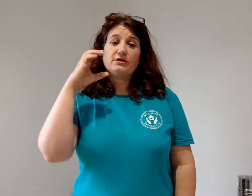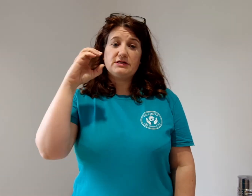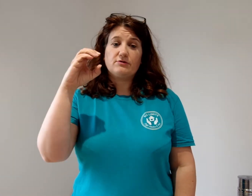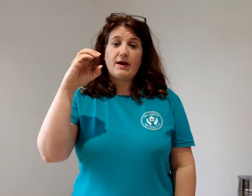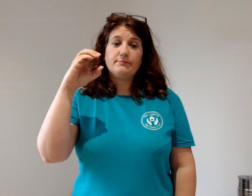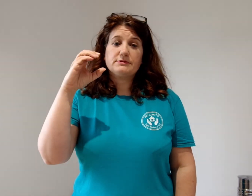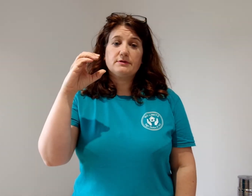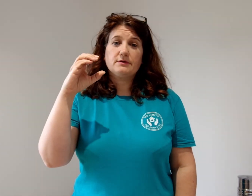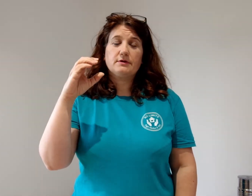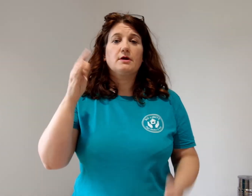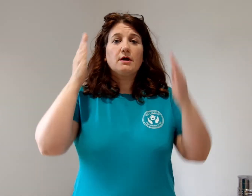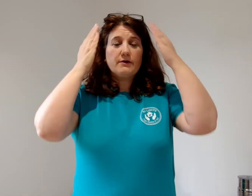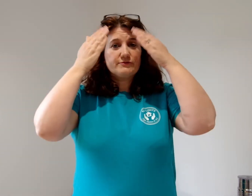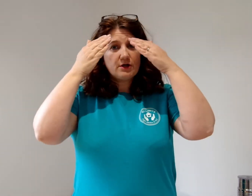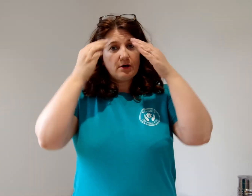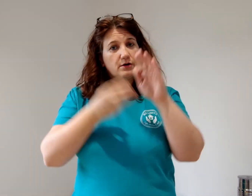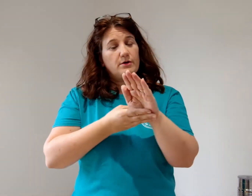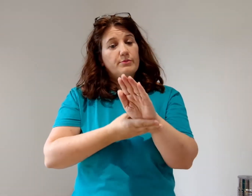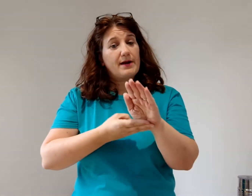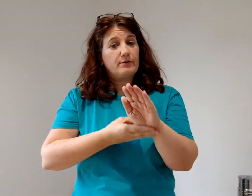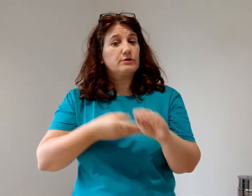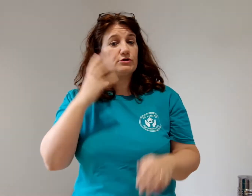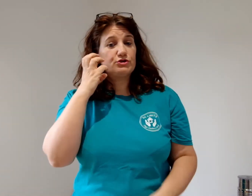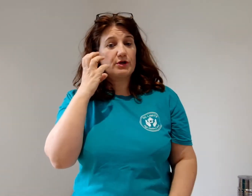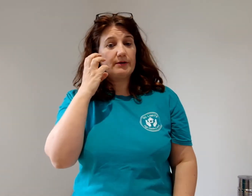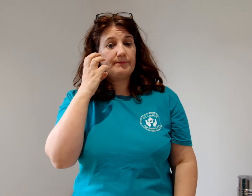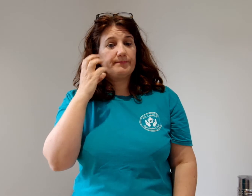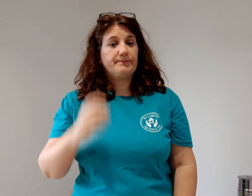30 grams of dark brown sugar,